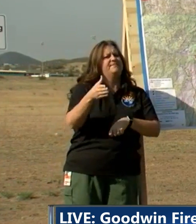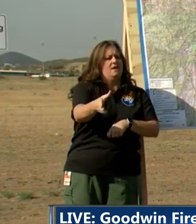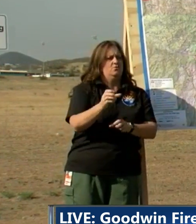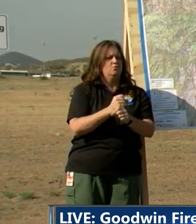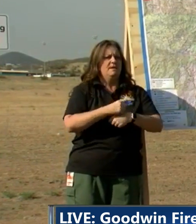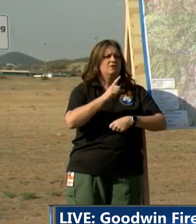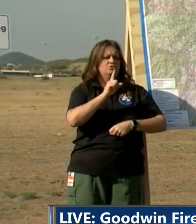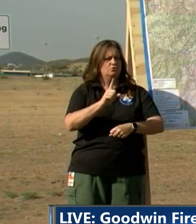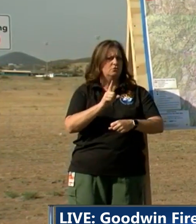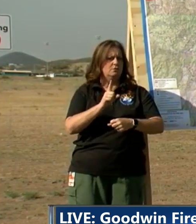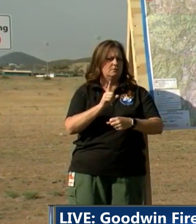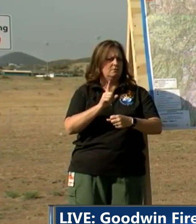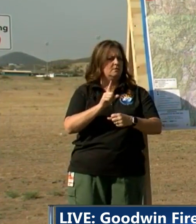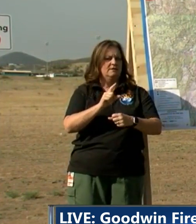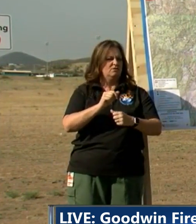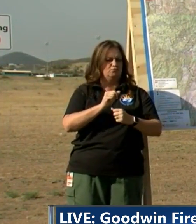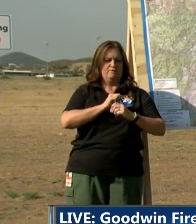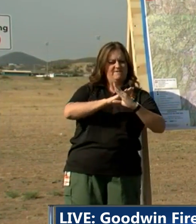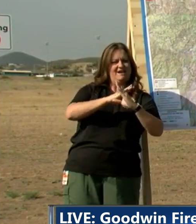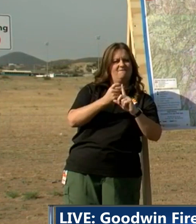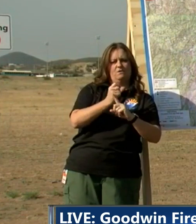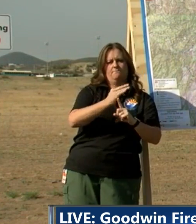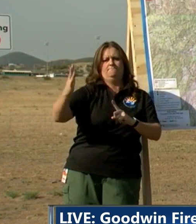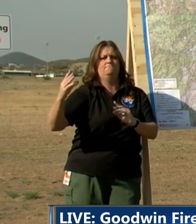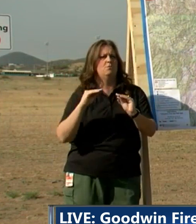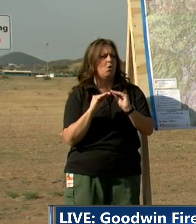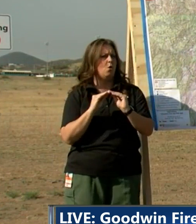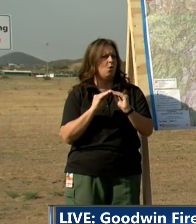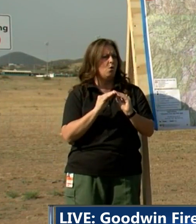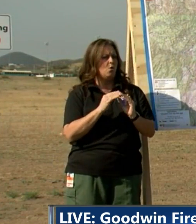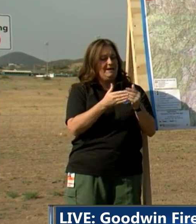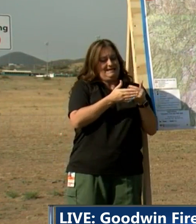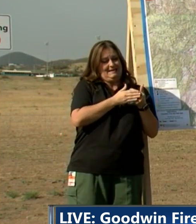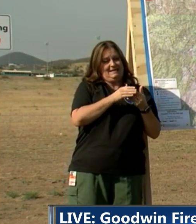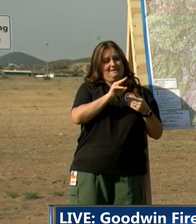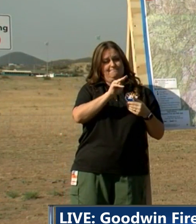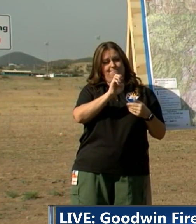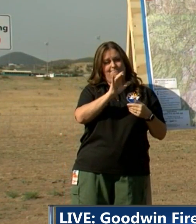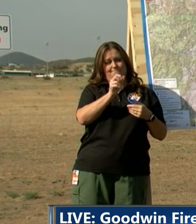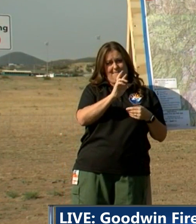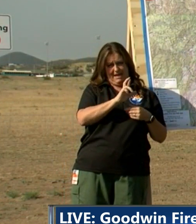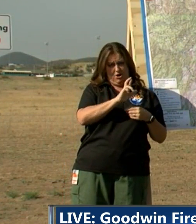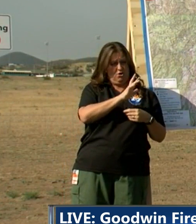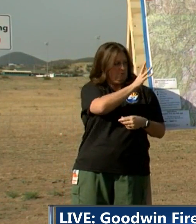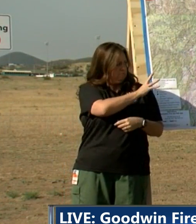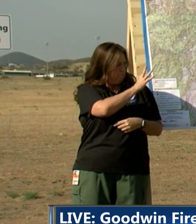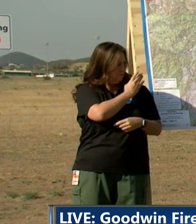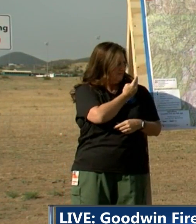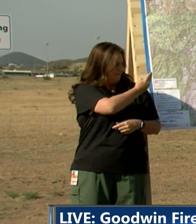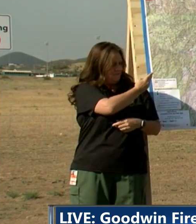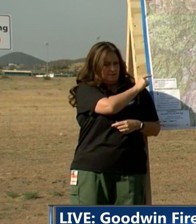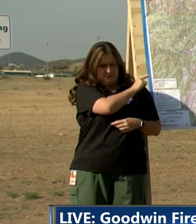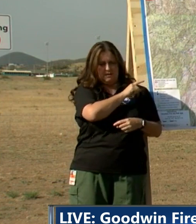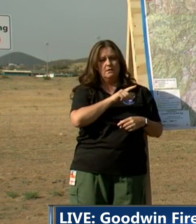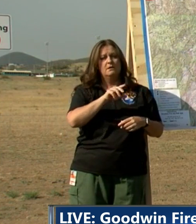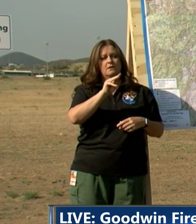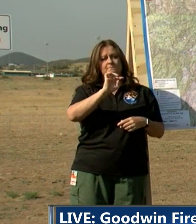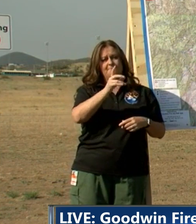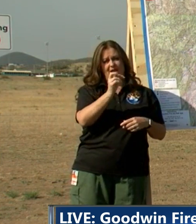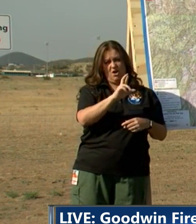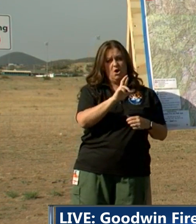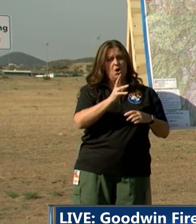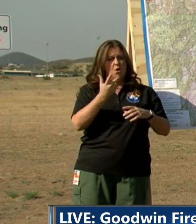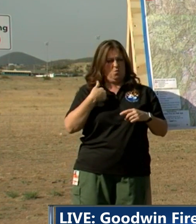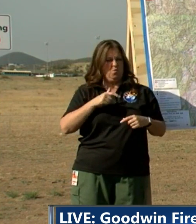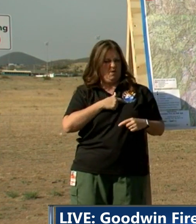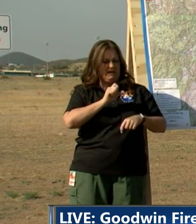that stays where it's at. Back behind the town of Mayor in this location here, the dozer line we